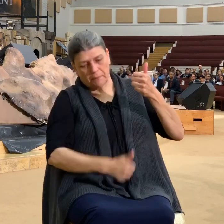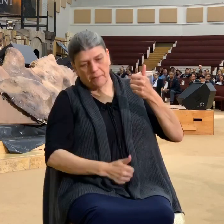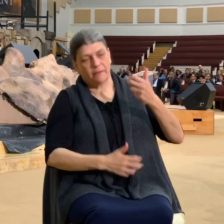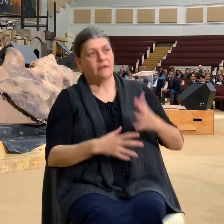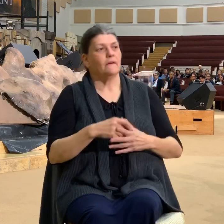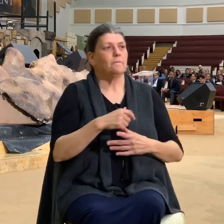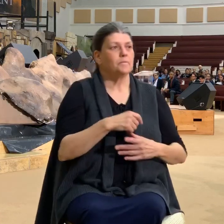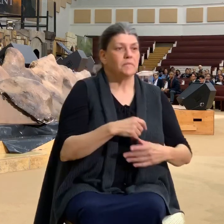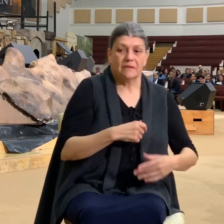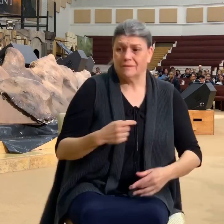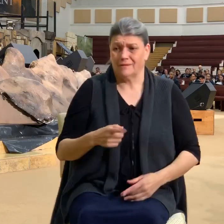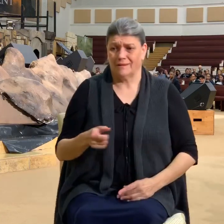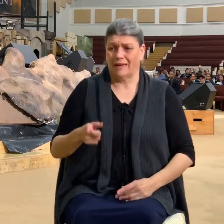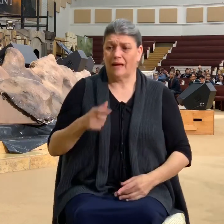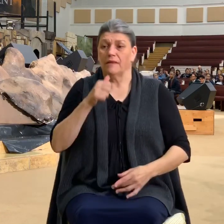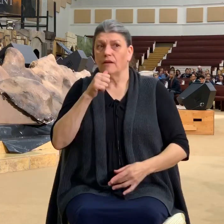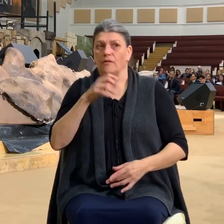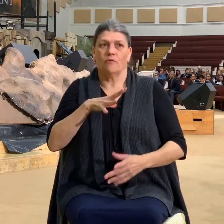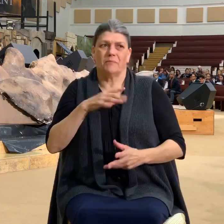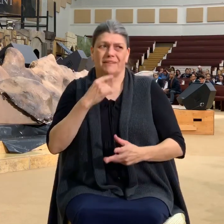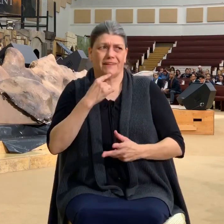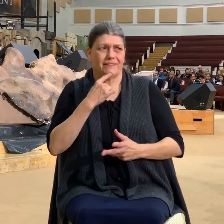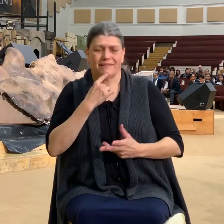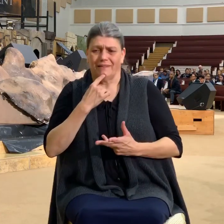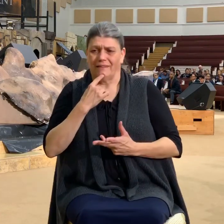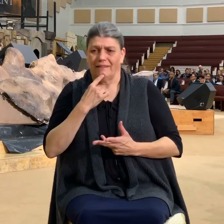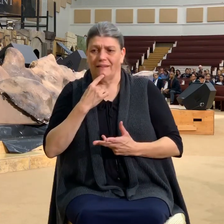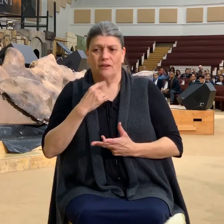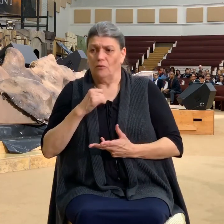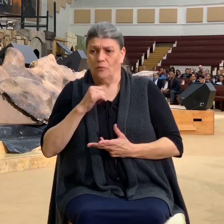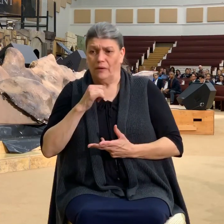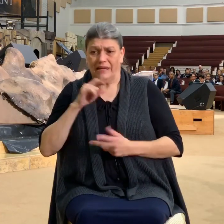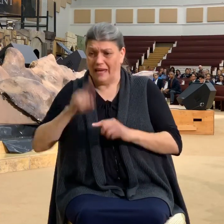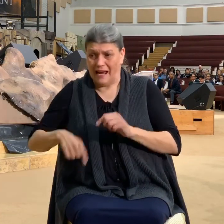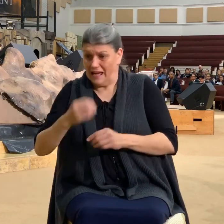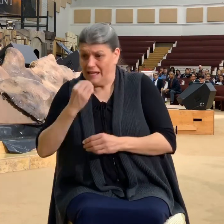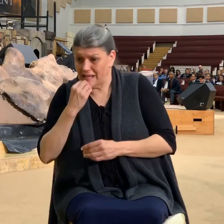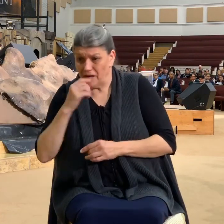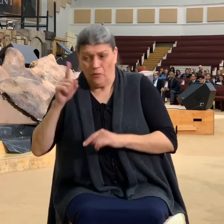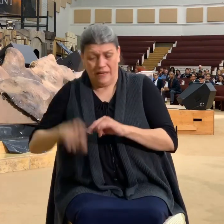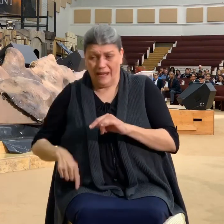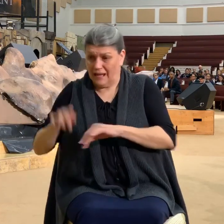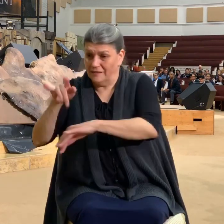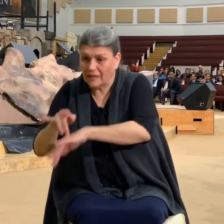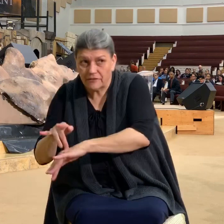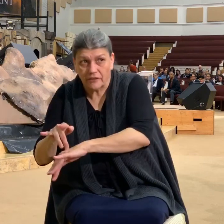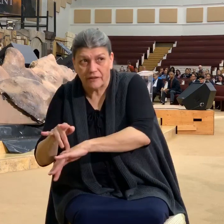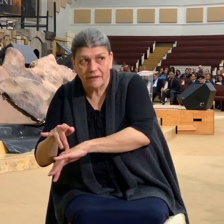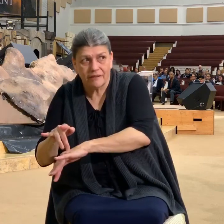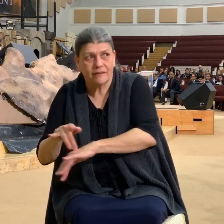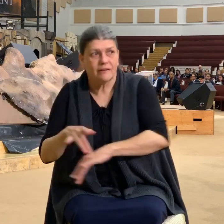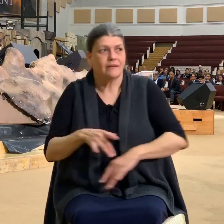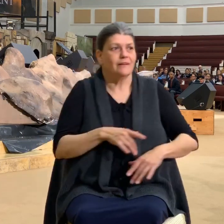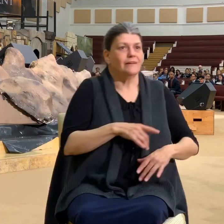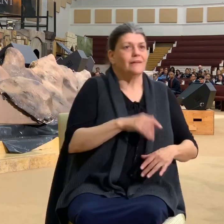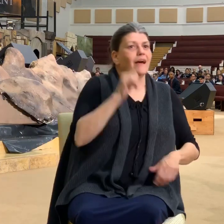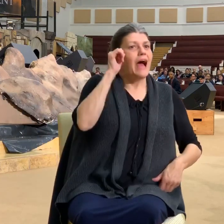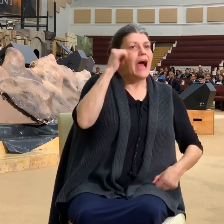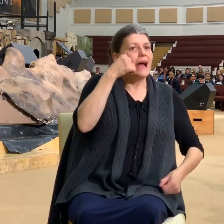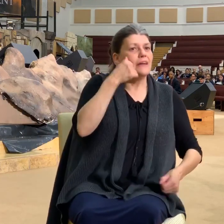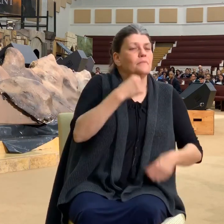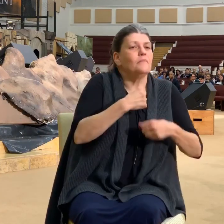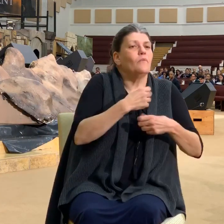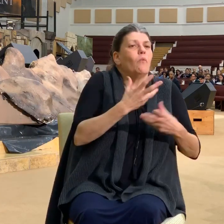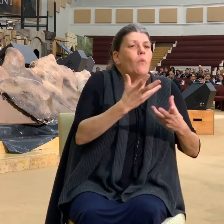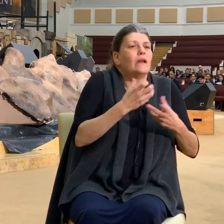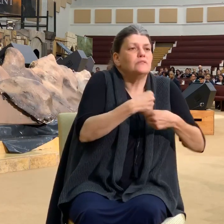Don't even touch it." Well, where did the "don't touch it" come from? It was his way of making sure that he was